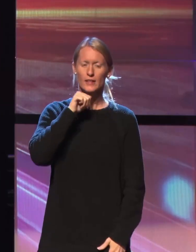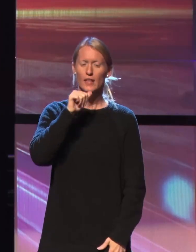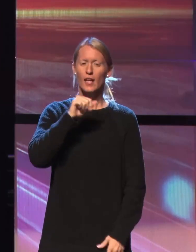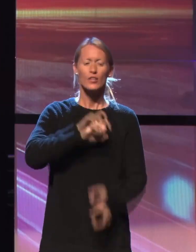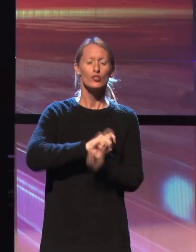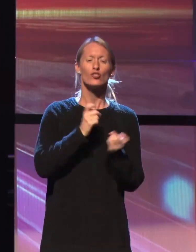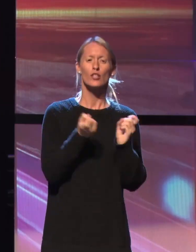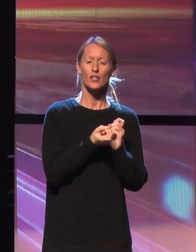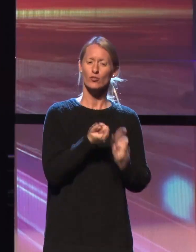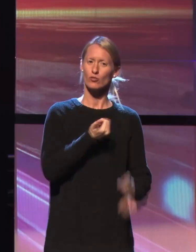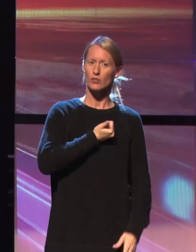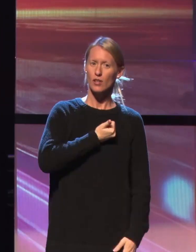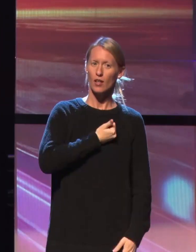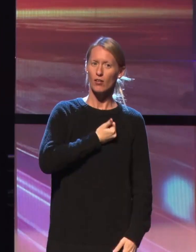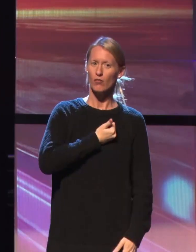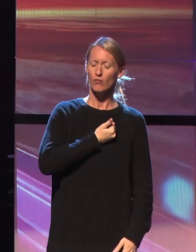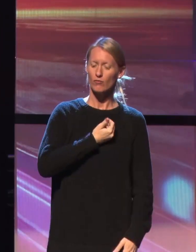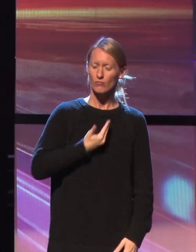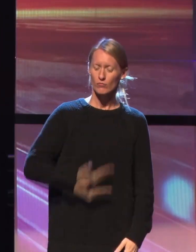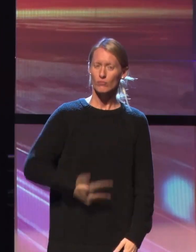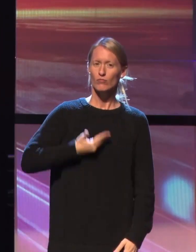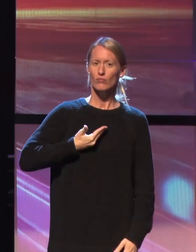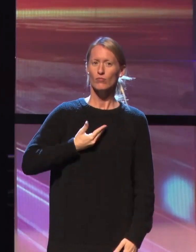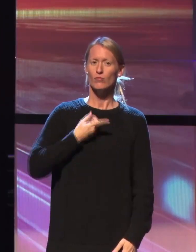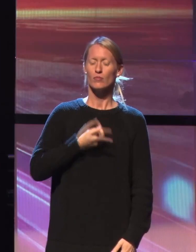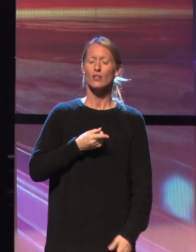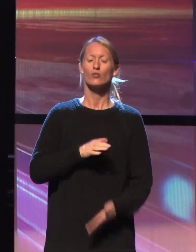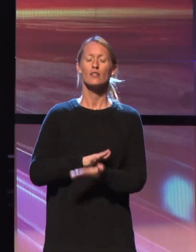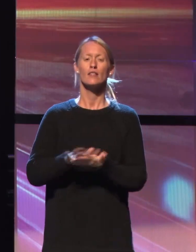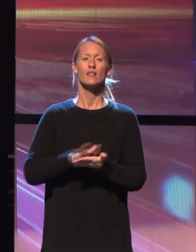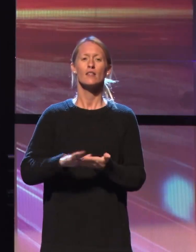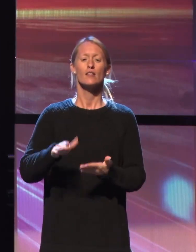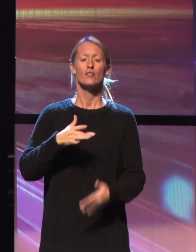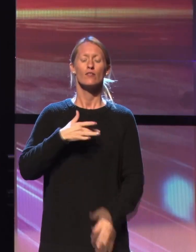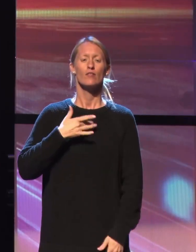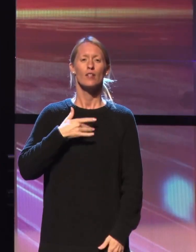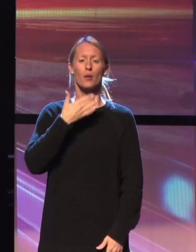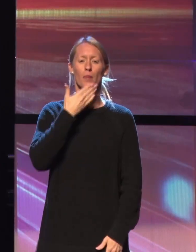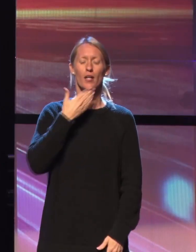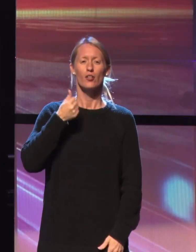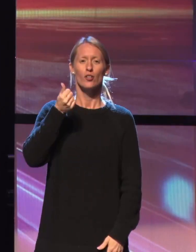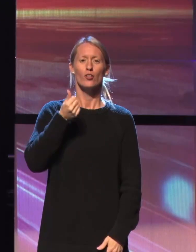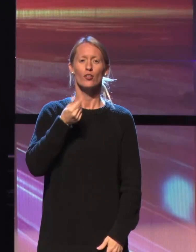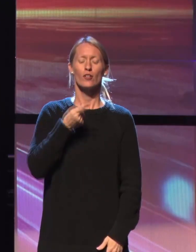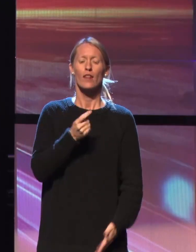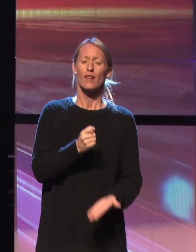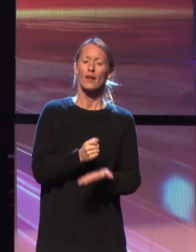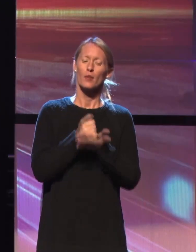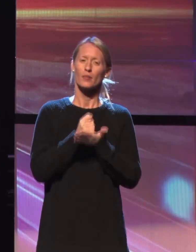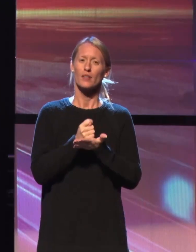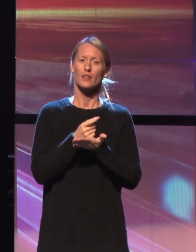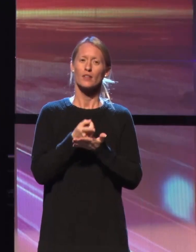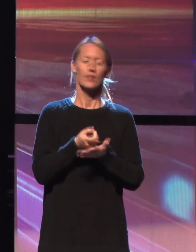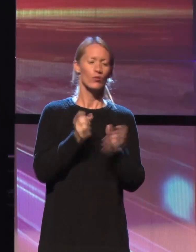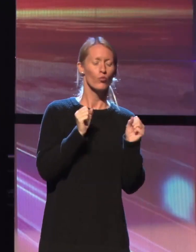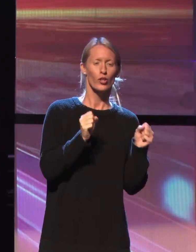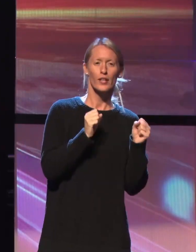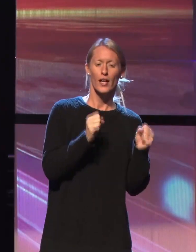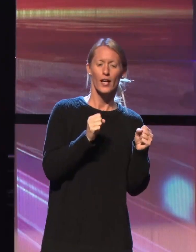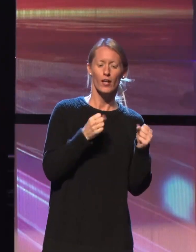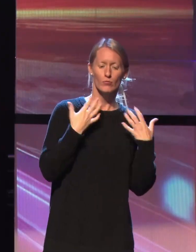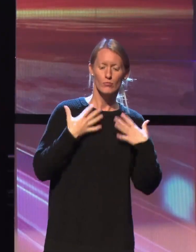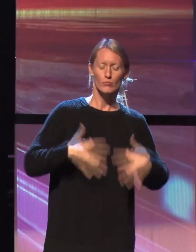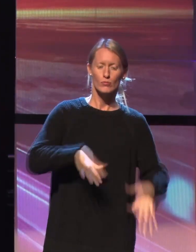off of you and you feel better, right? There's something therapeutic about a nice warm shower after working out or whatever it might be. And